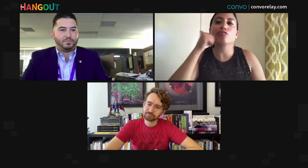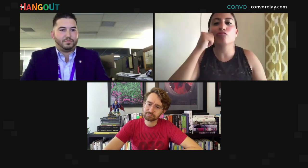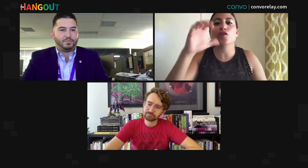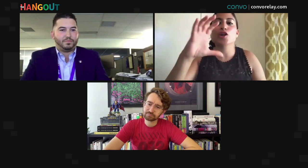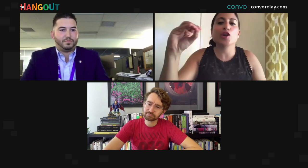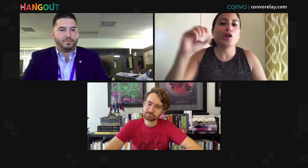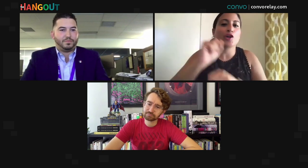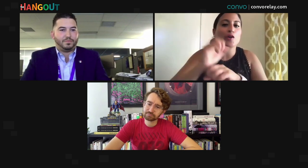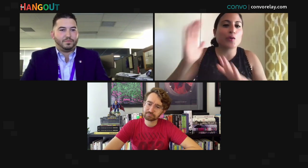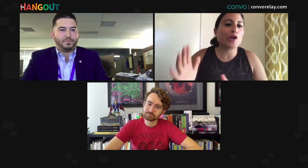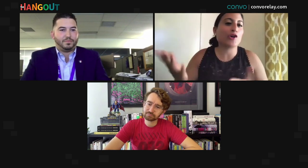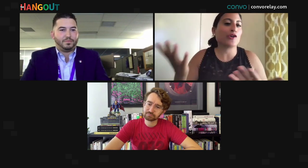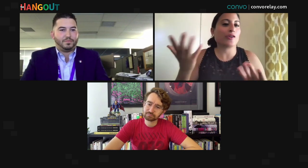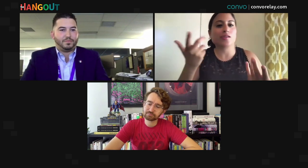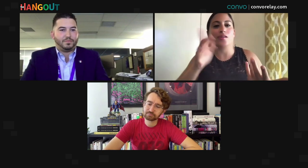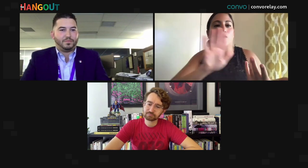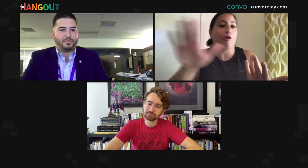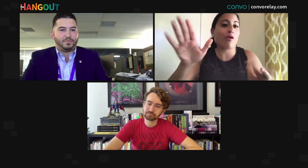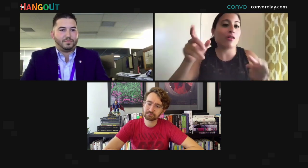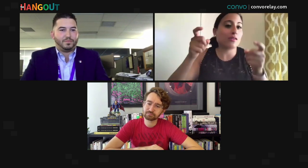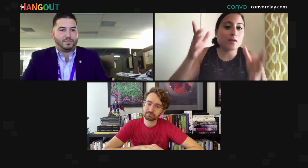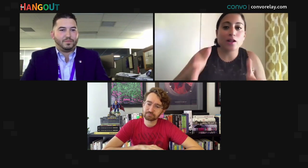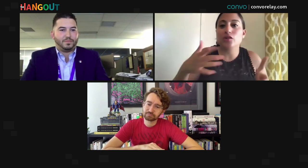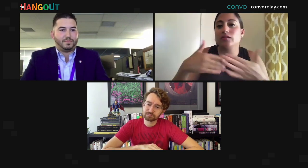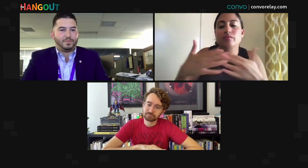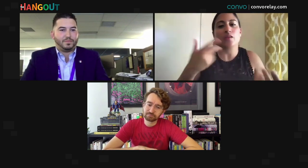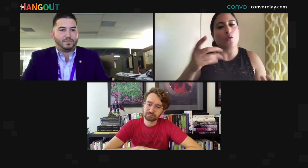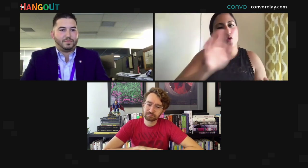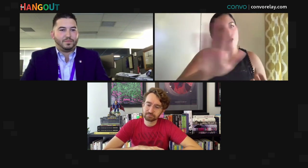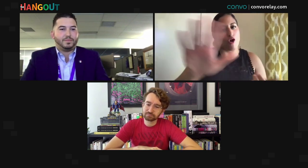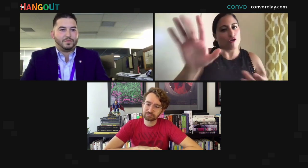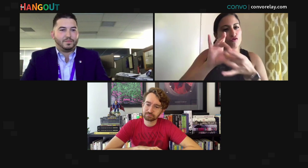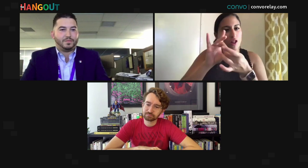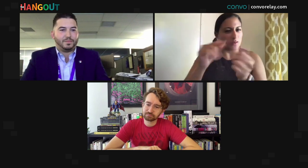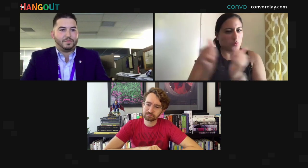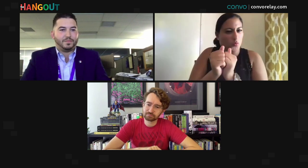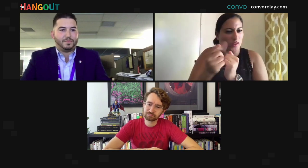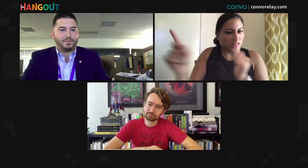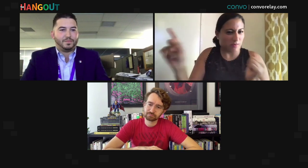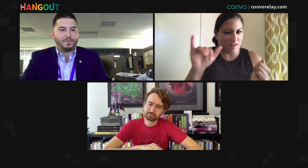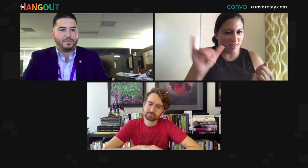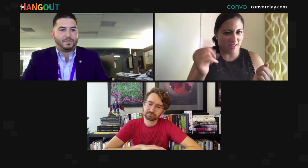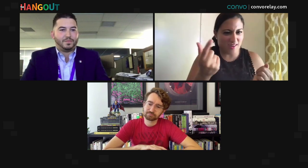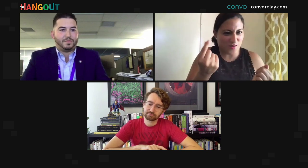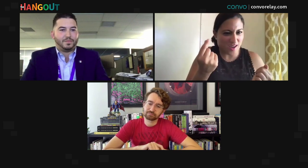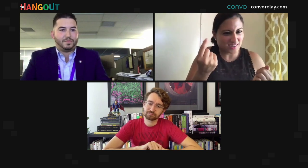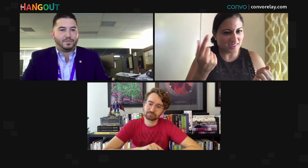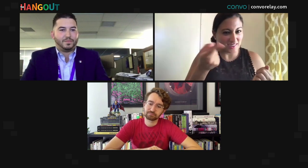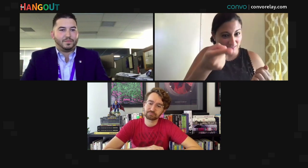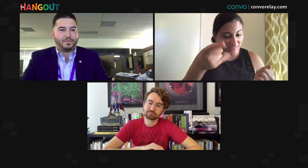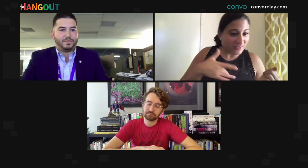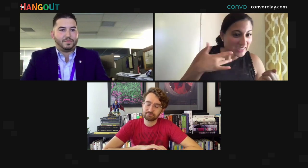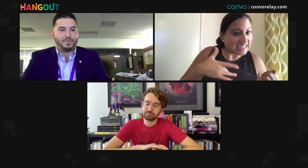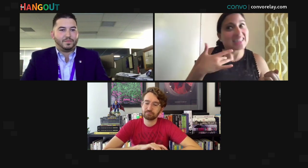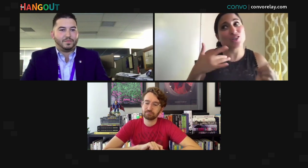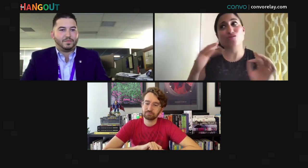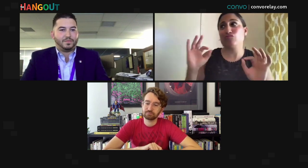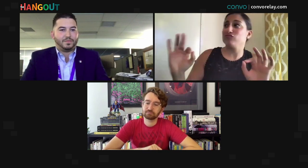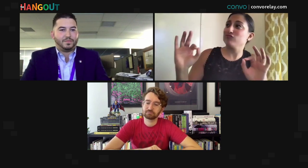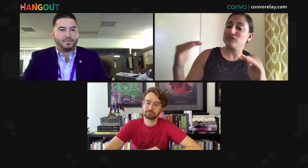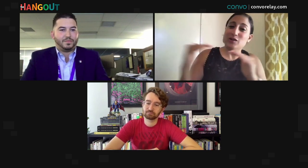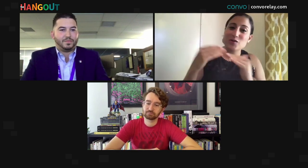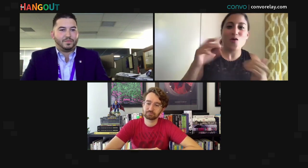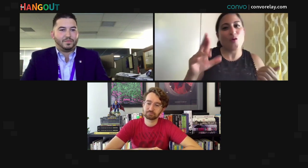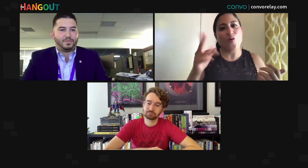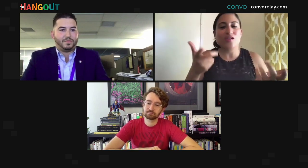just out of curiosity, in your workplace, how do you get along with your coworkers? What do your relationships look like with your